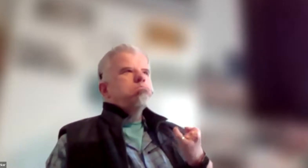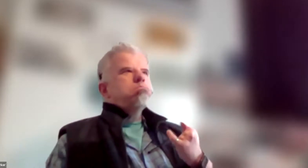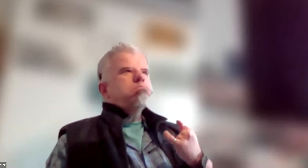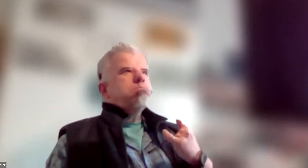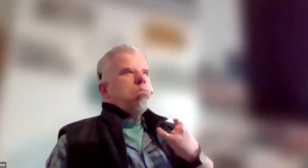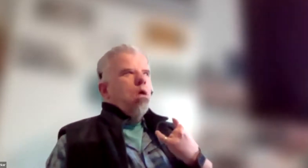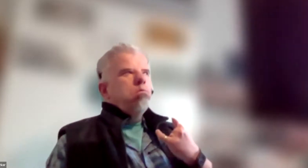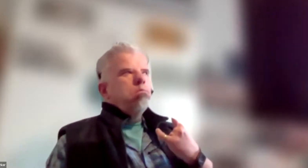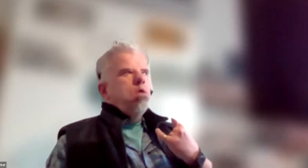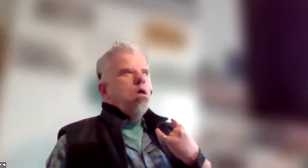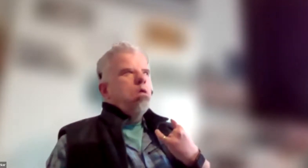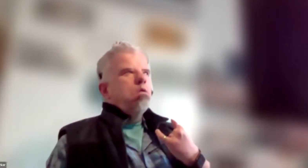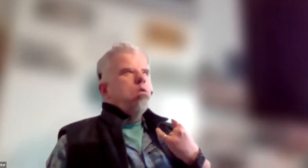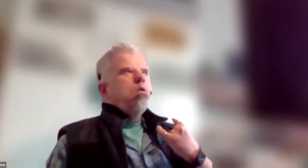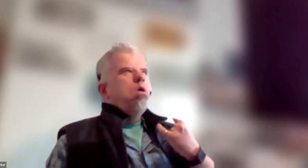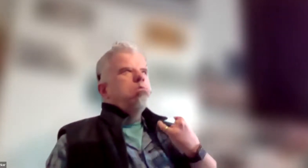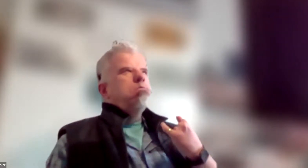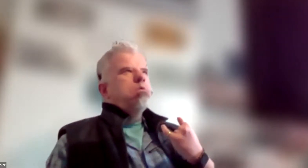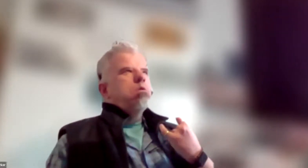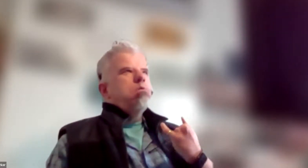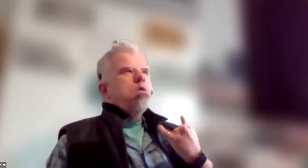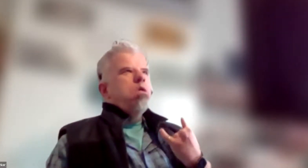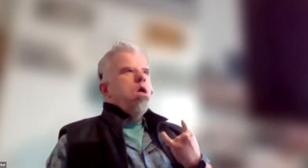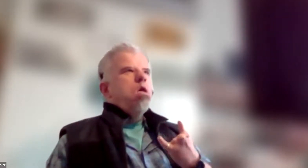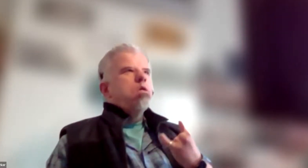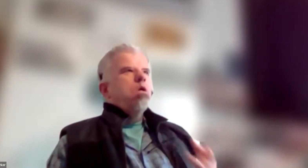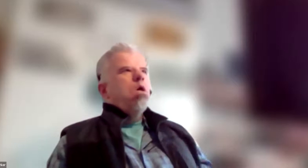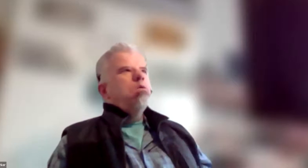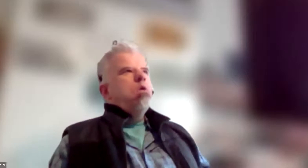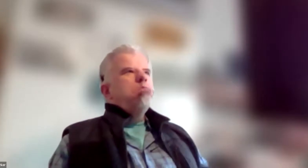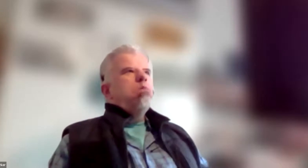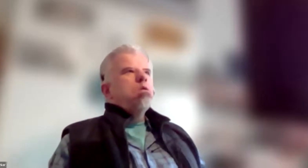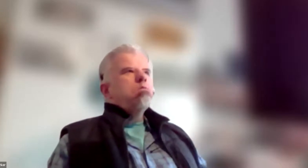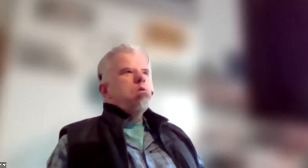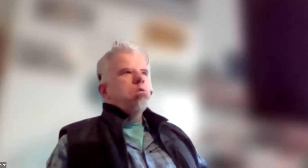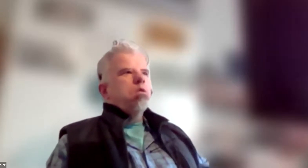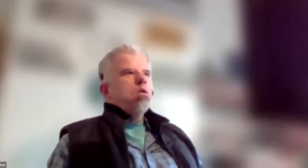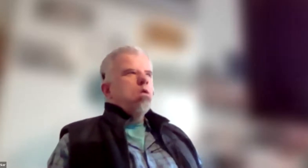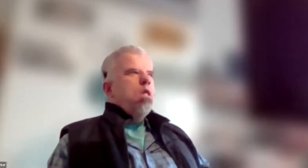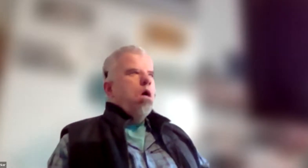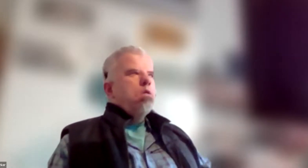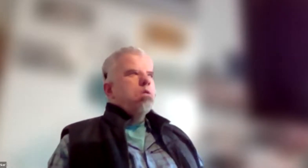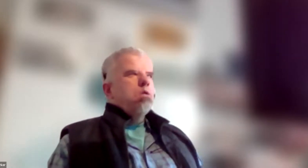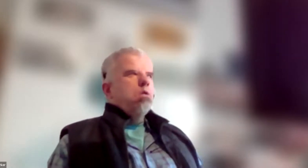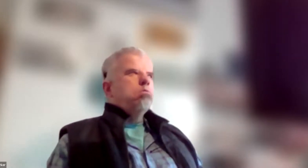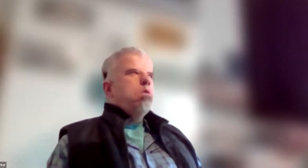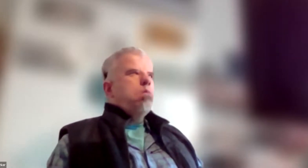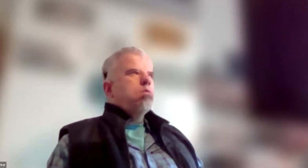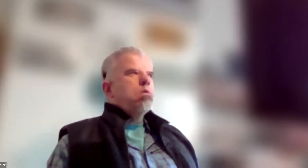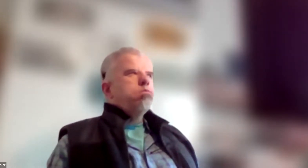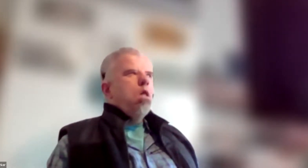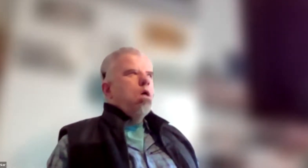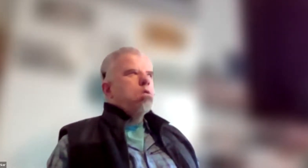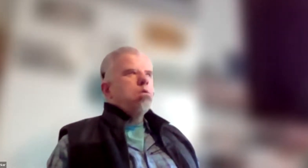people what my disability is, where my strengths lies, or where